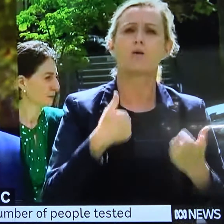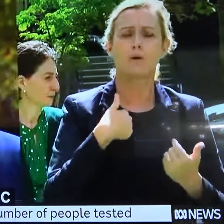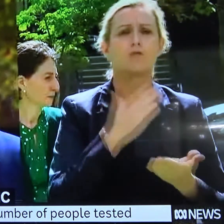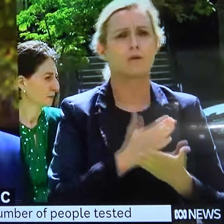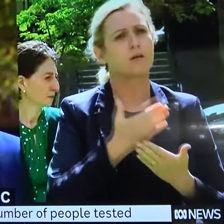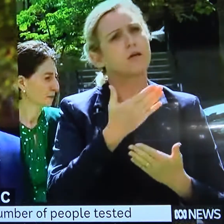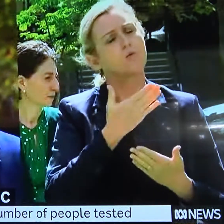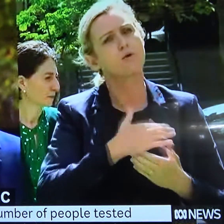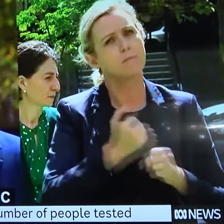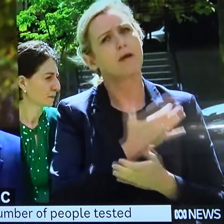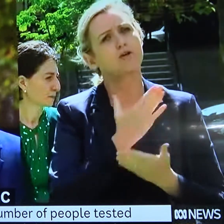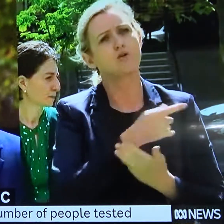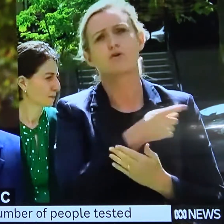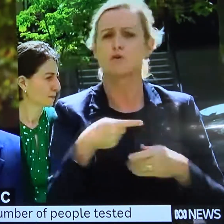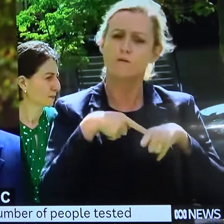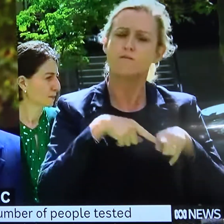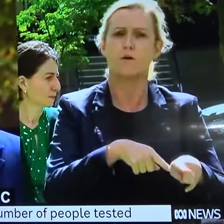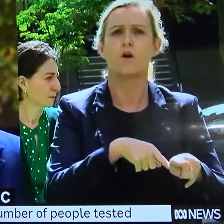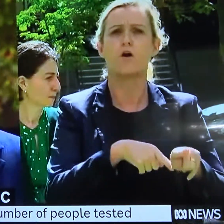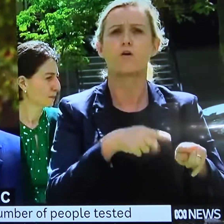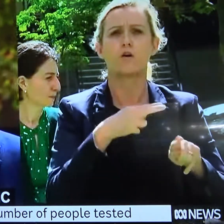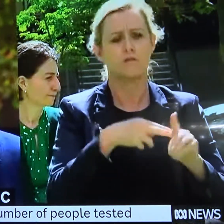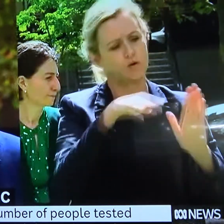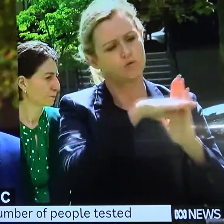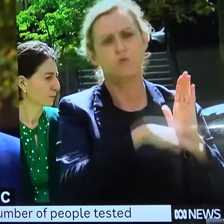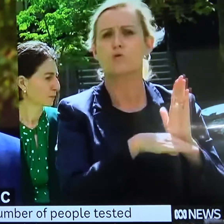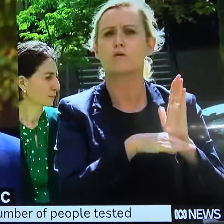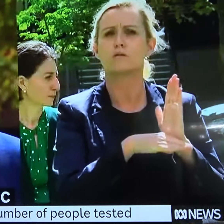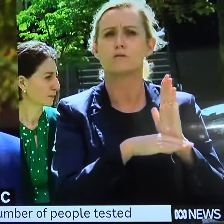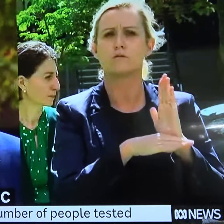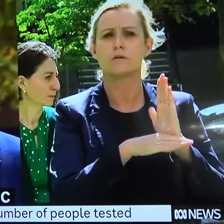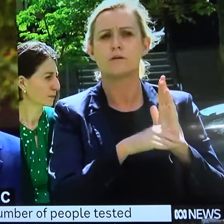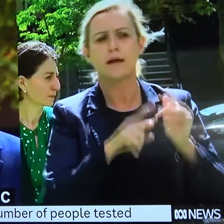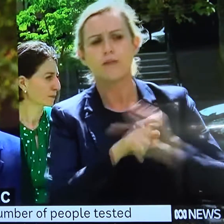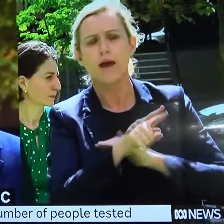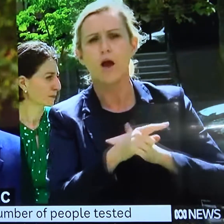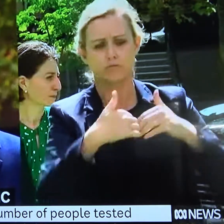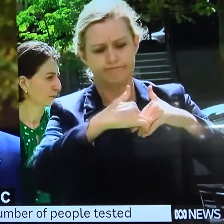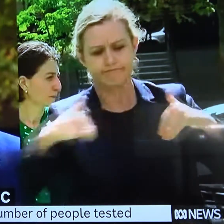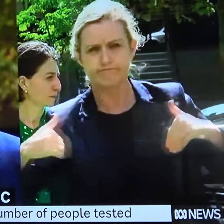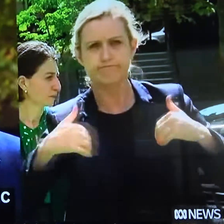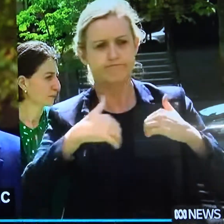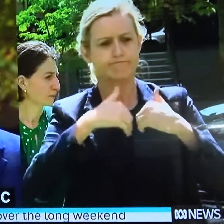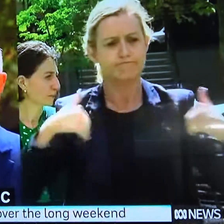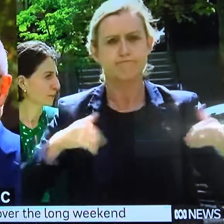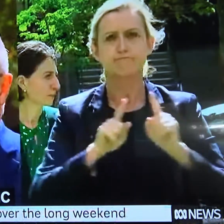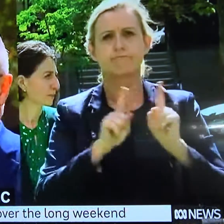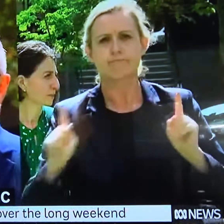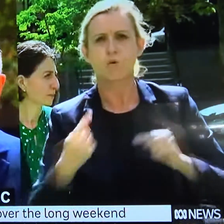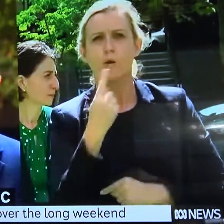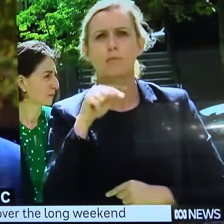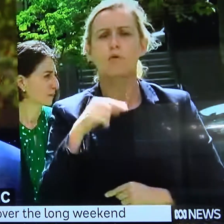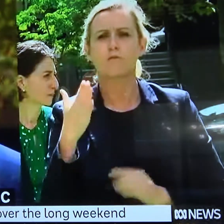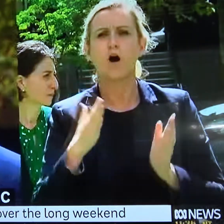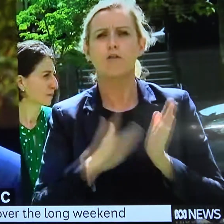are complying with our social isolation, our separation of 1.5 metres each from the other. This morning as I came here,